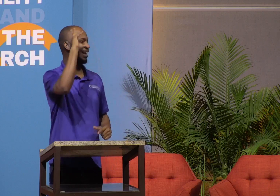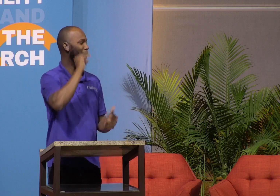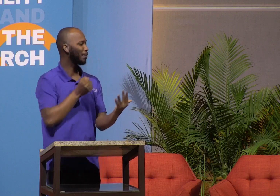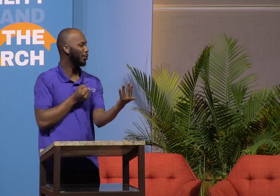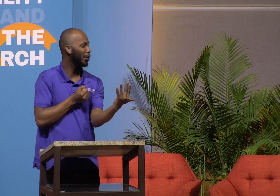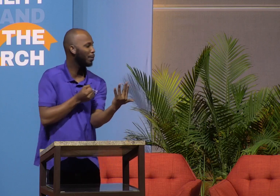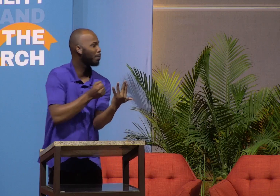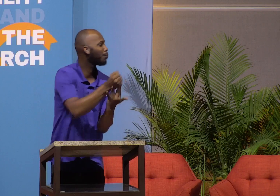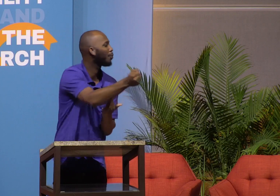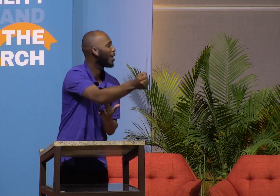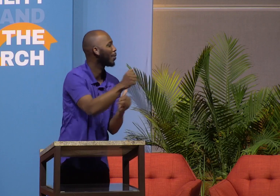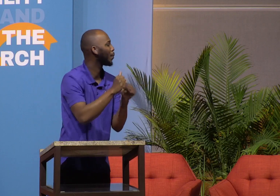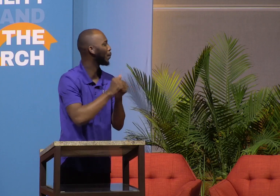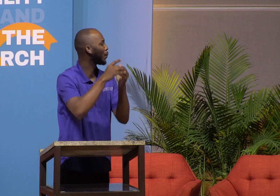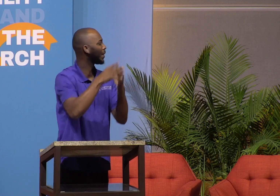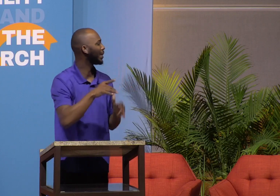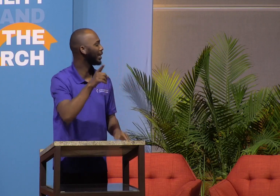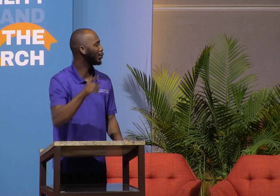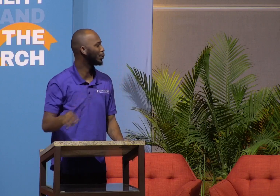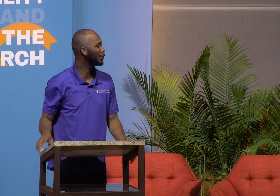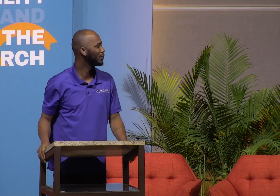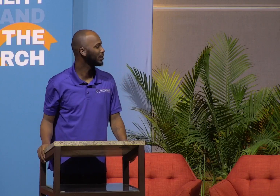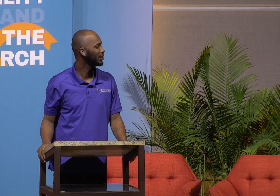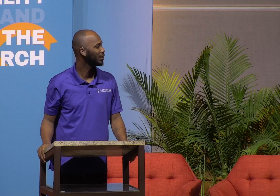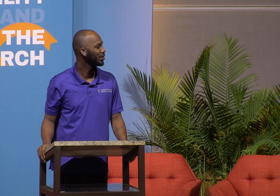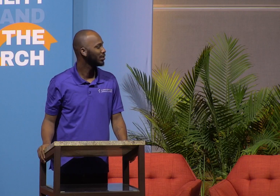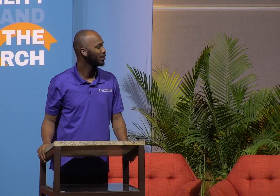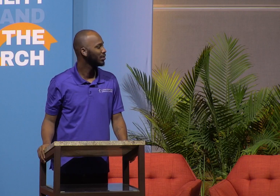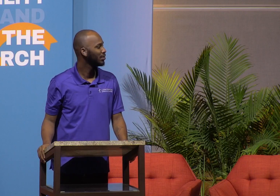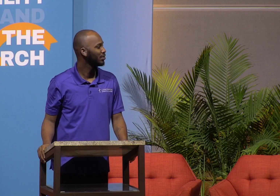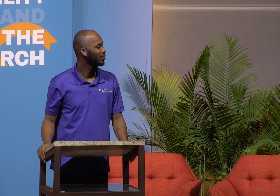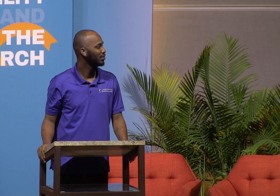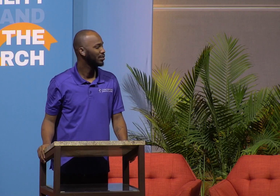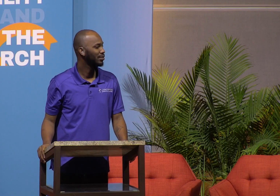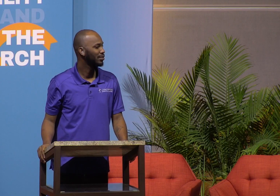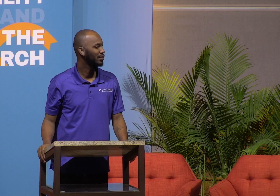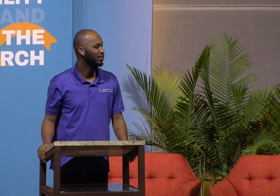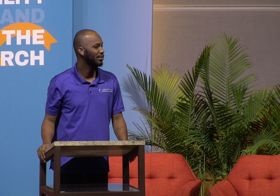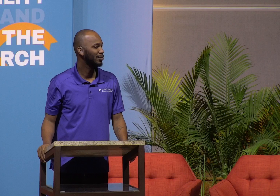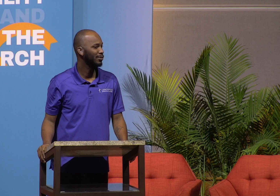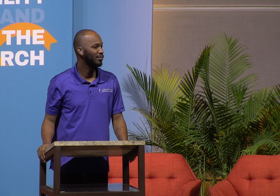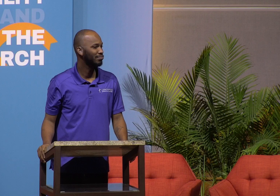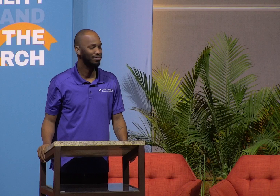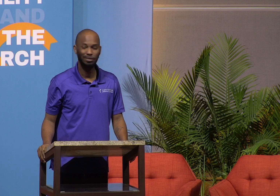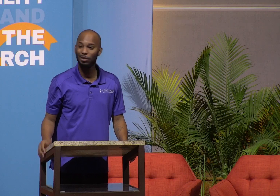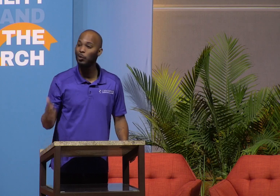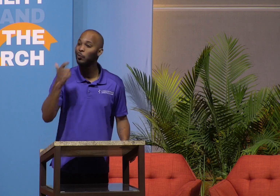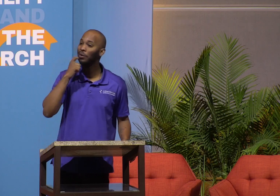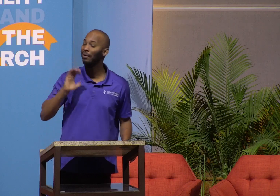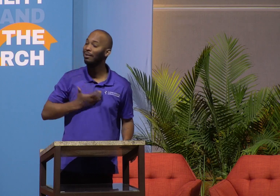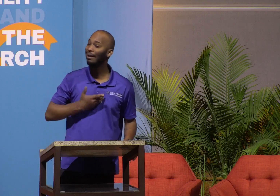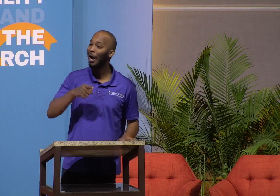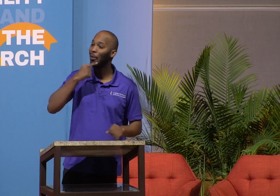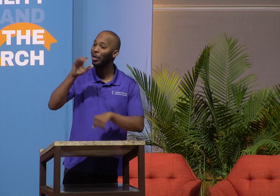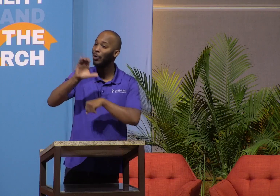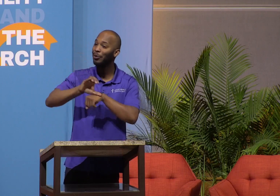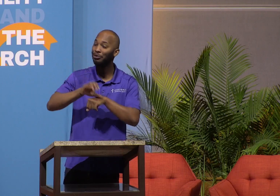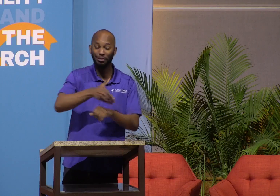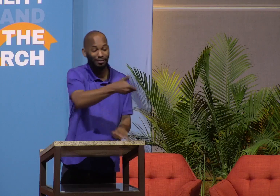months, we've experienced so many breakthroughs, both spiritual and physical breakthroughs. With